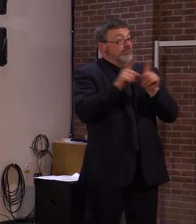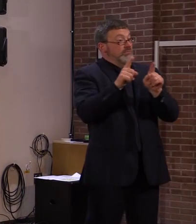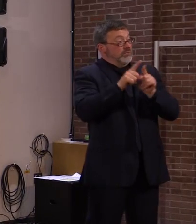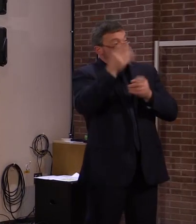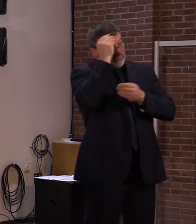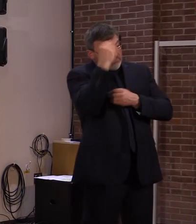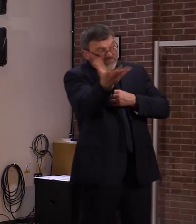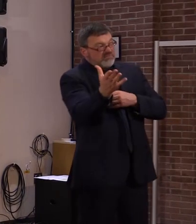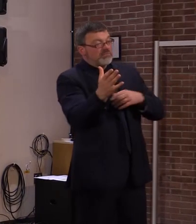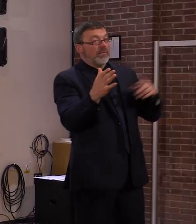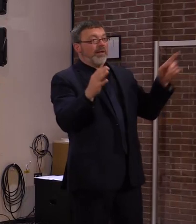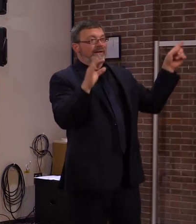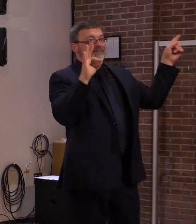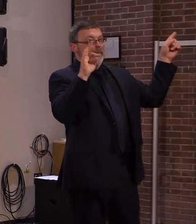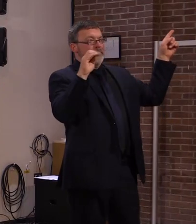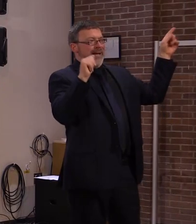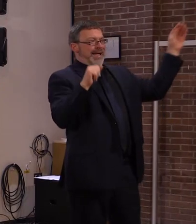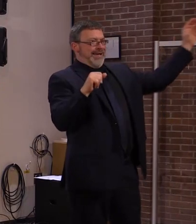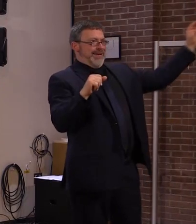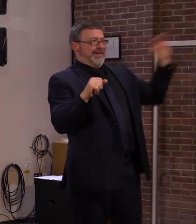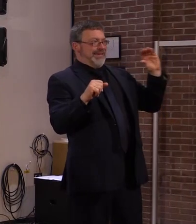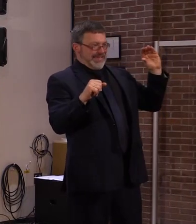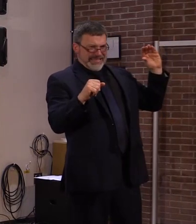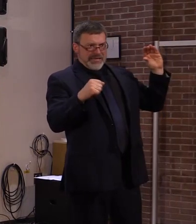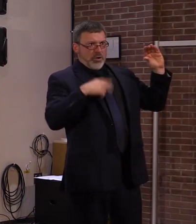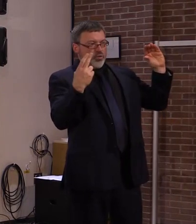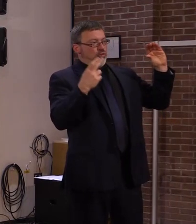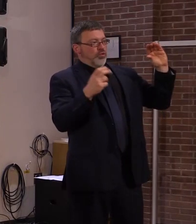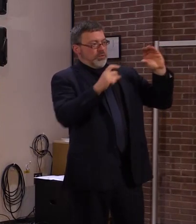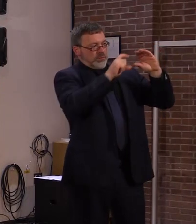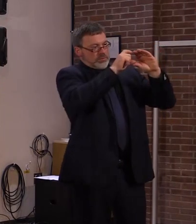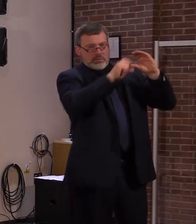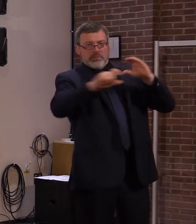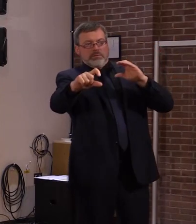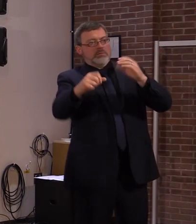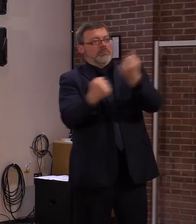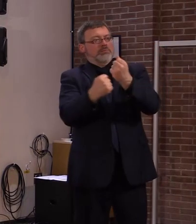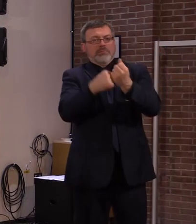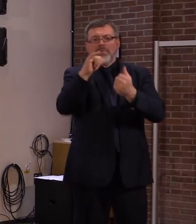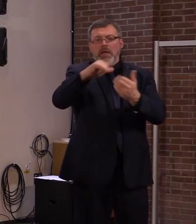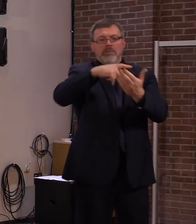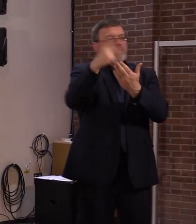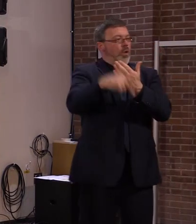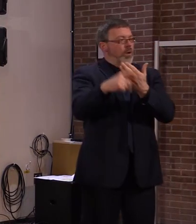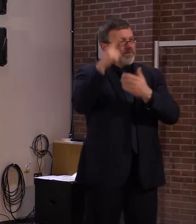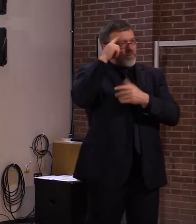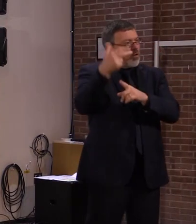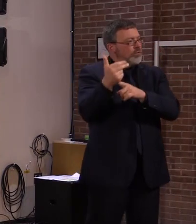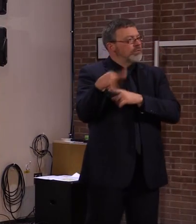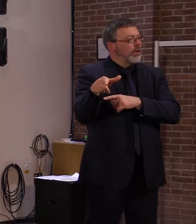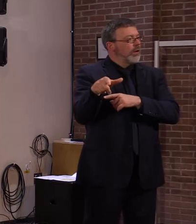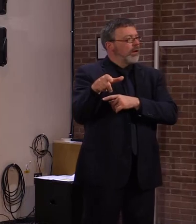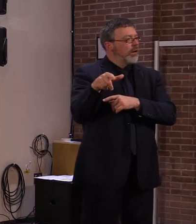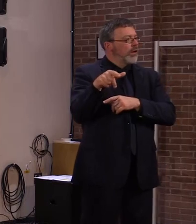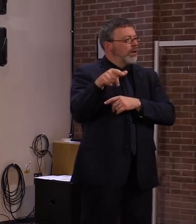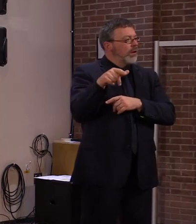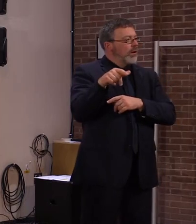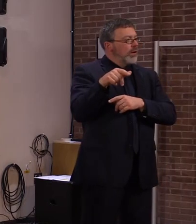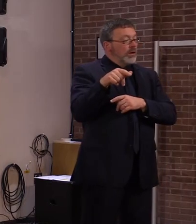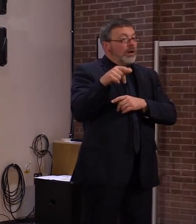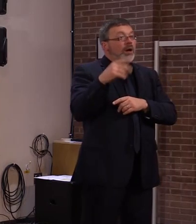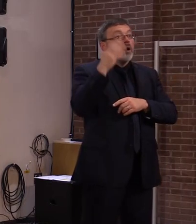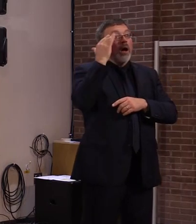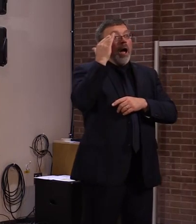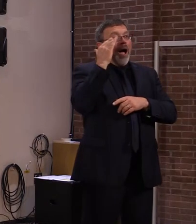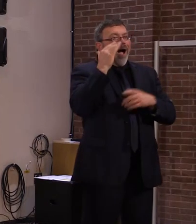to extend this program to the end of the year. We didn't know about the extension until just a moment ago in terms of